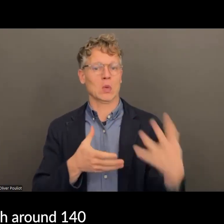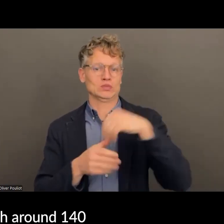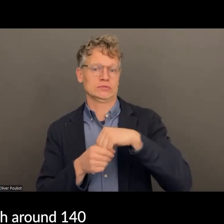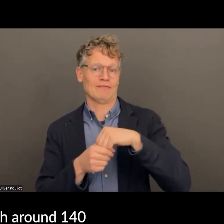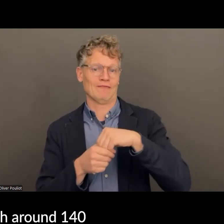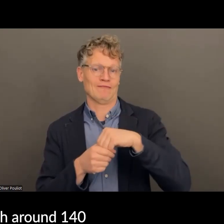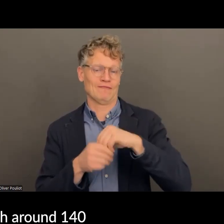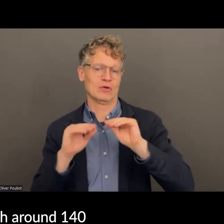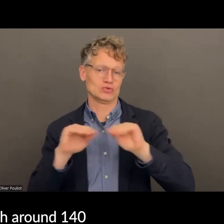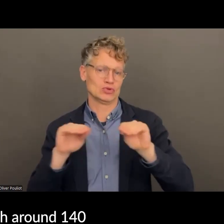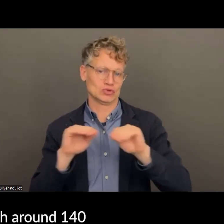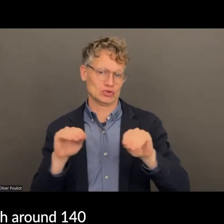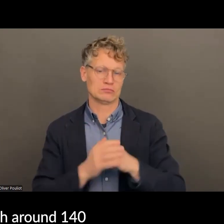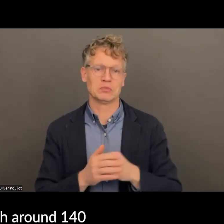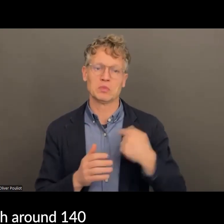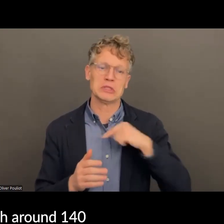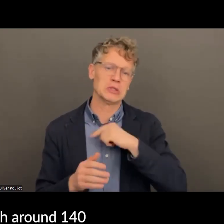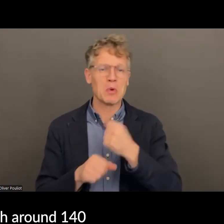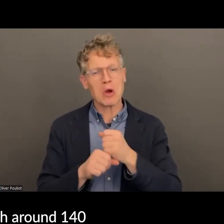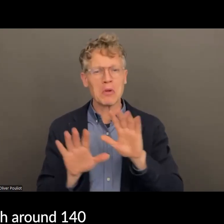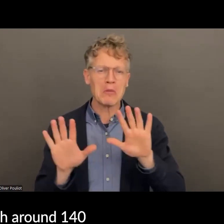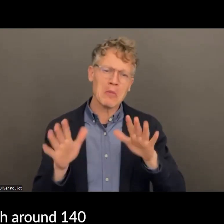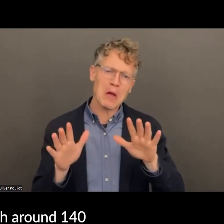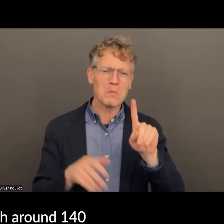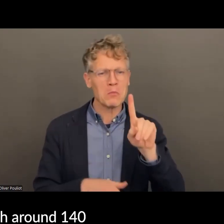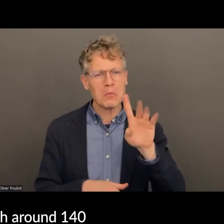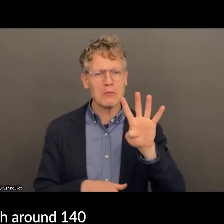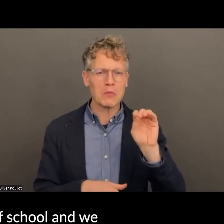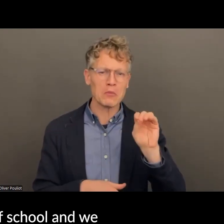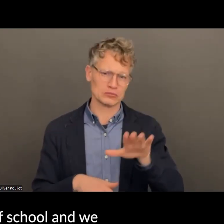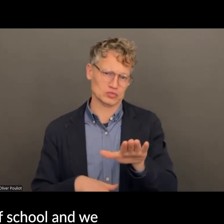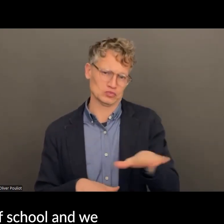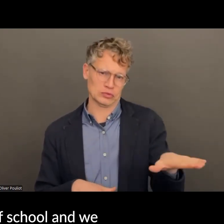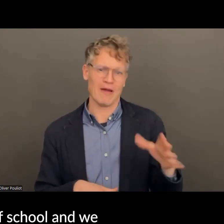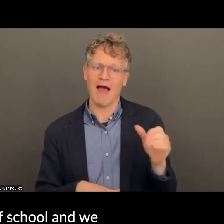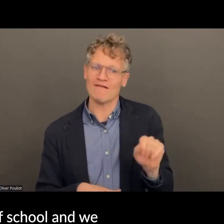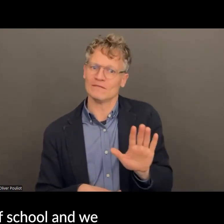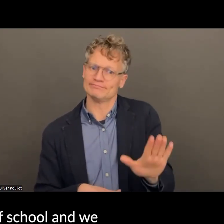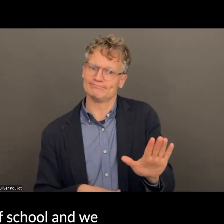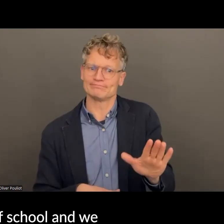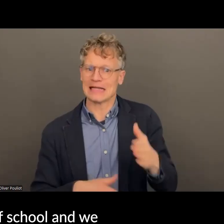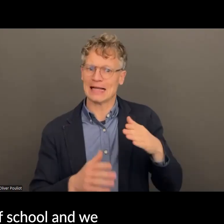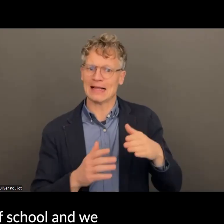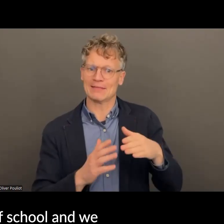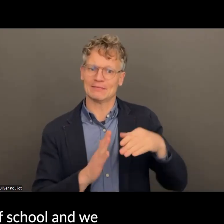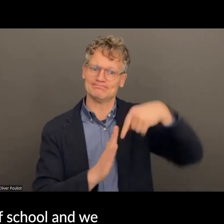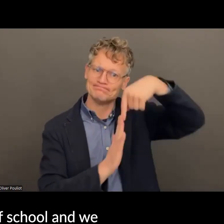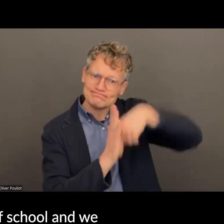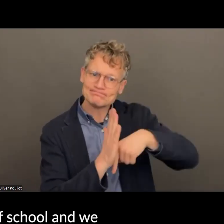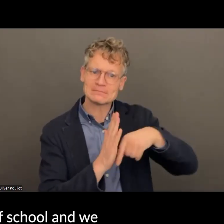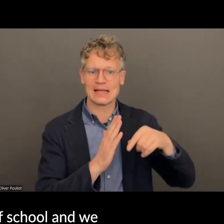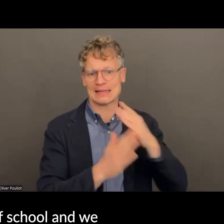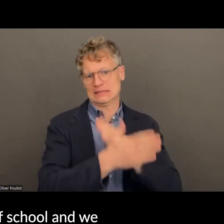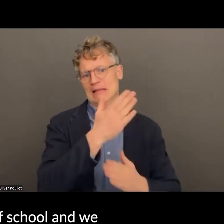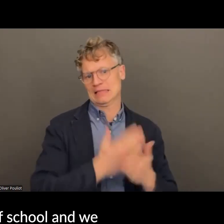we've been working with around 140 children with complex disabilities in this project who are out of school, and we work